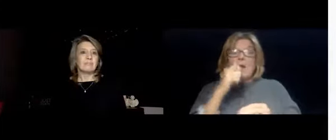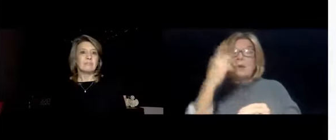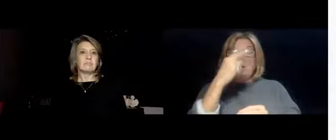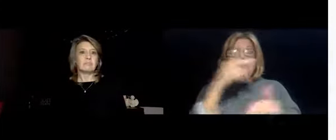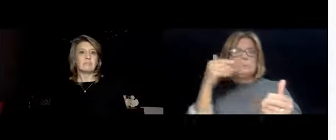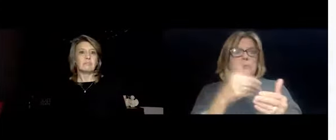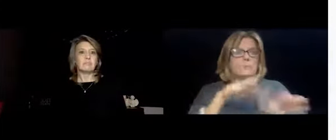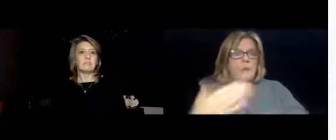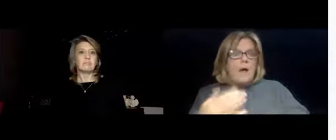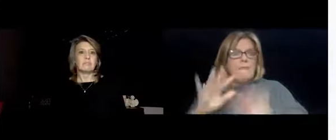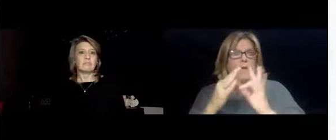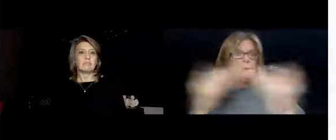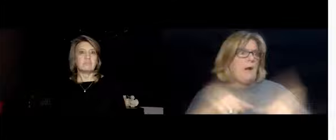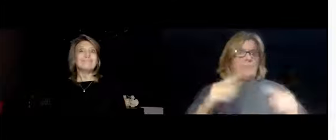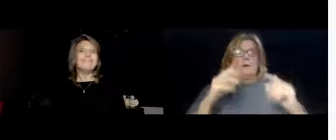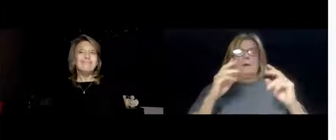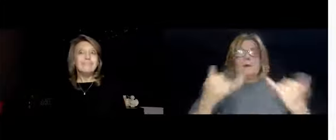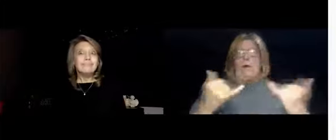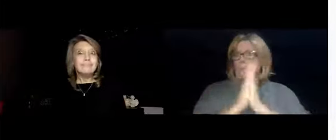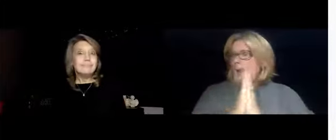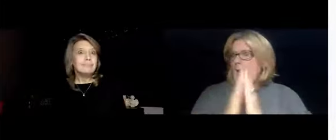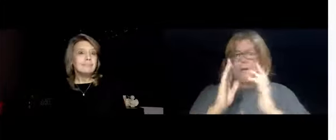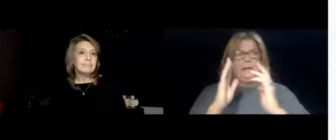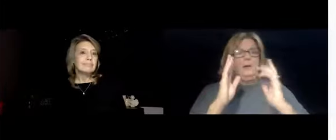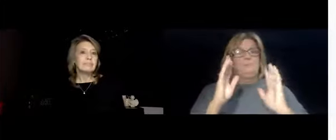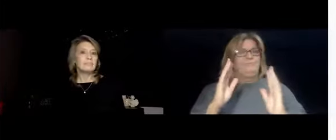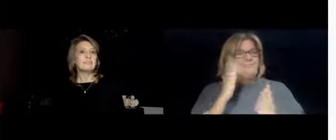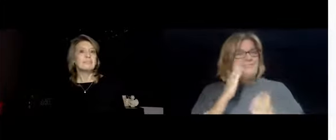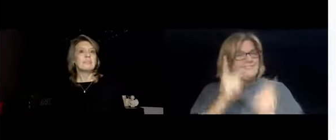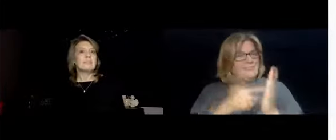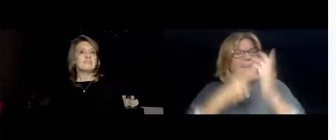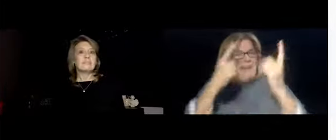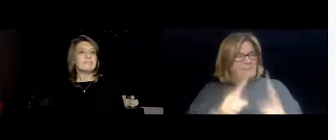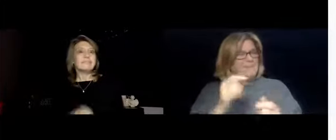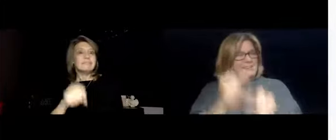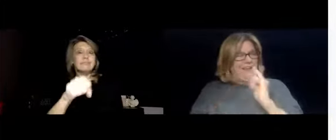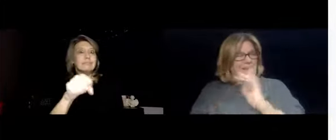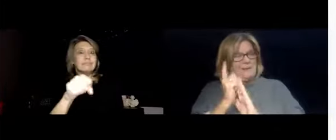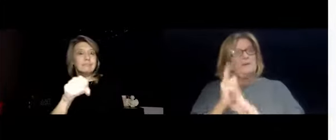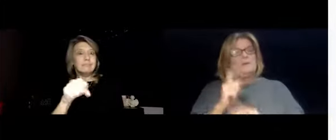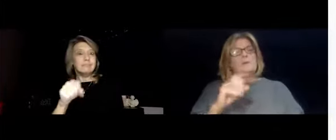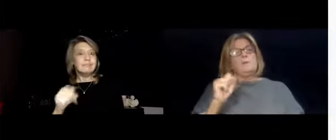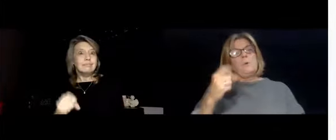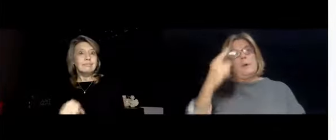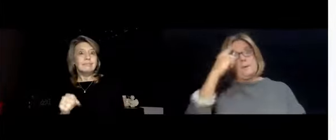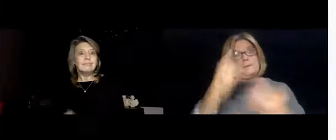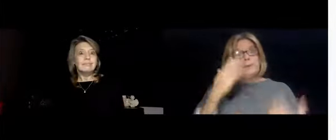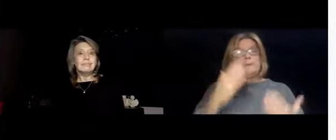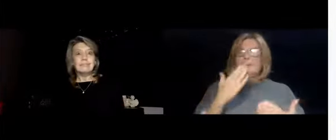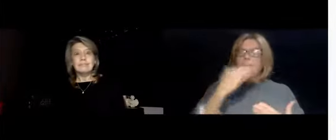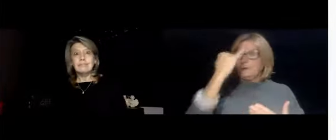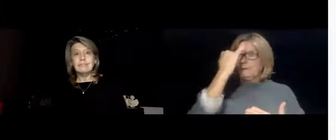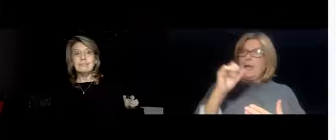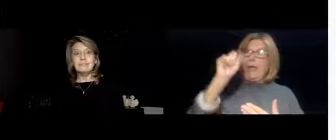a hospital setting, maybe somebody's about to die, the family will get together and pray, but things like that